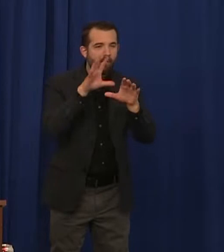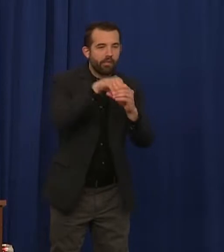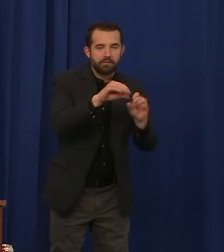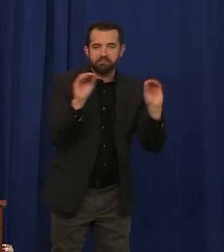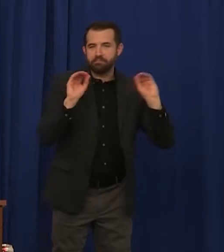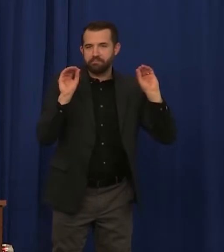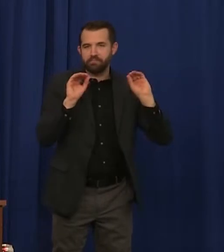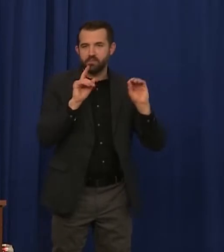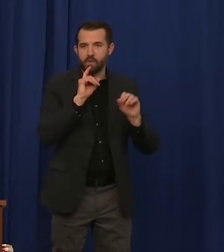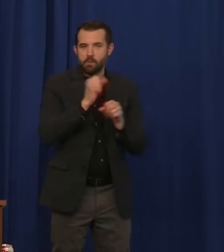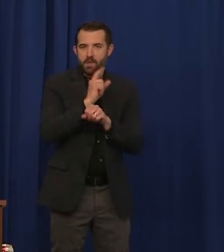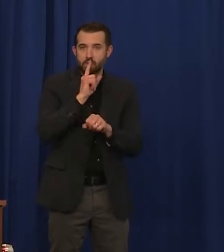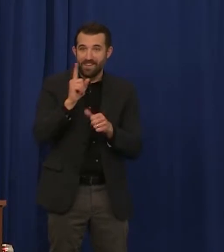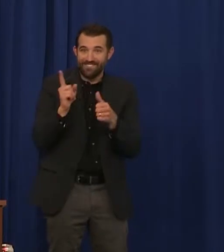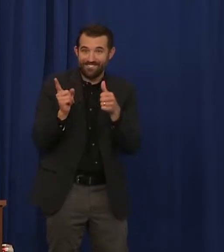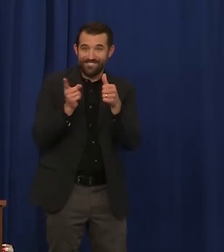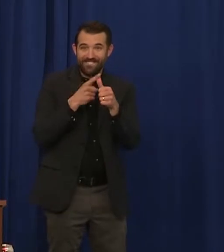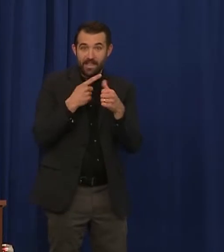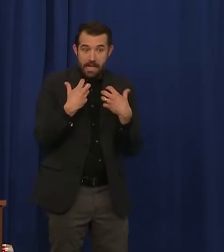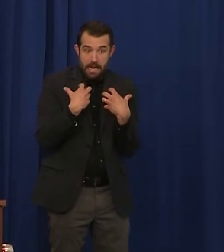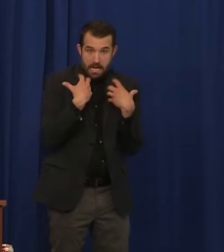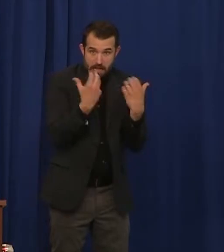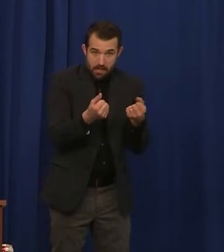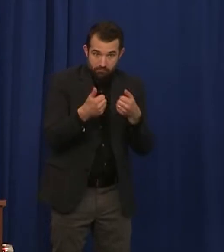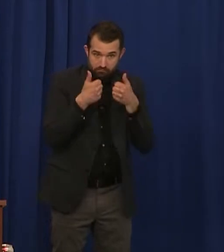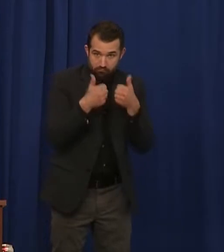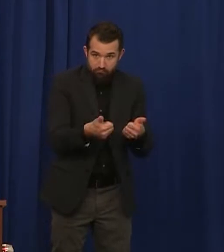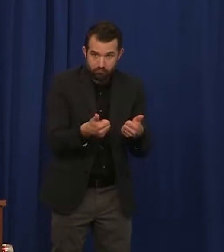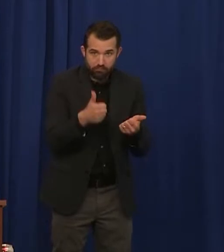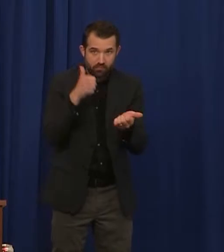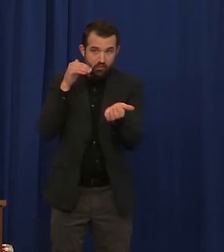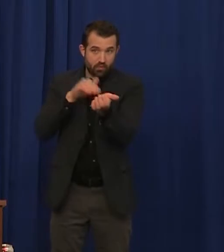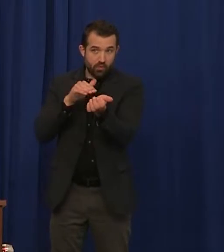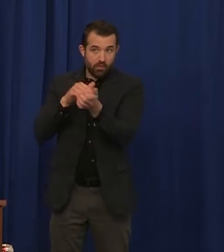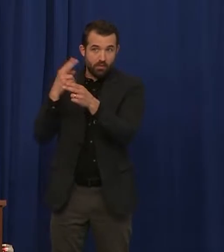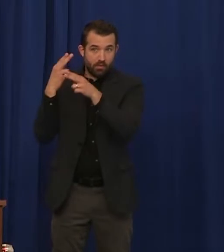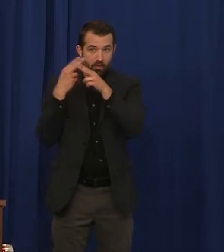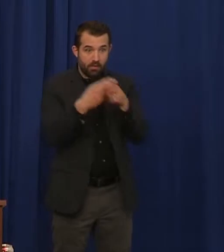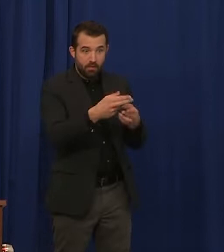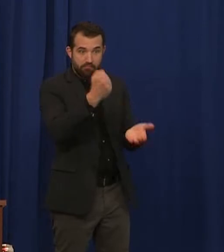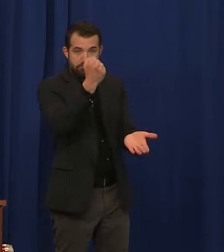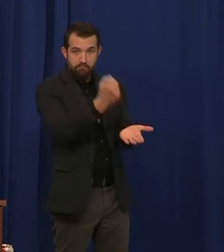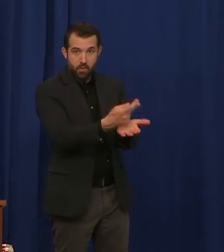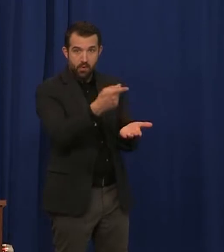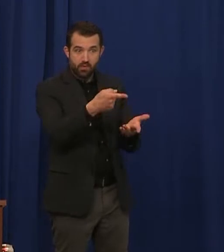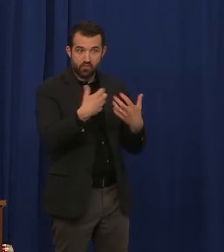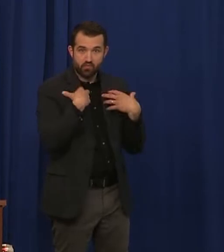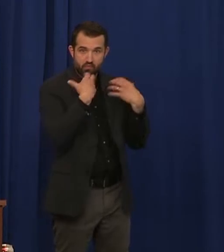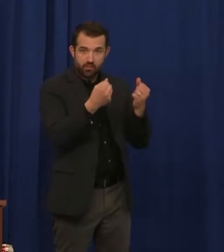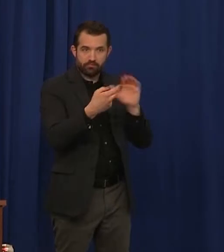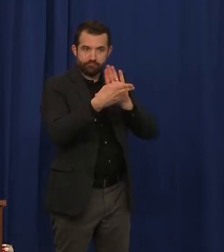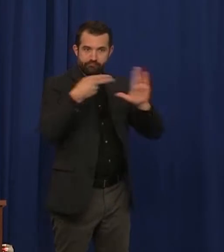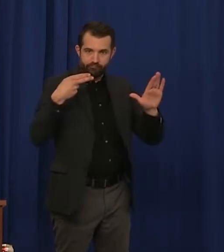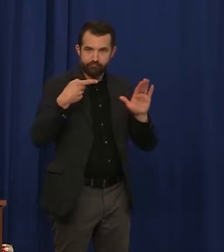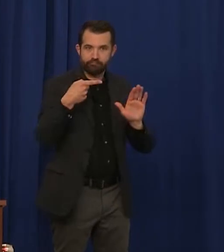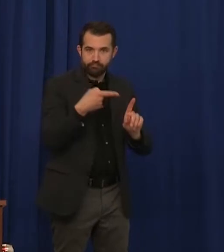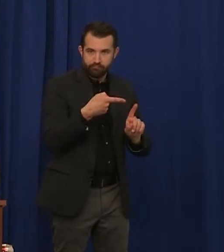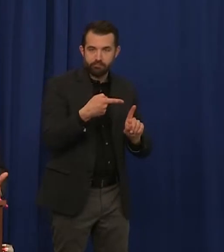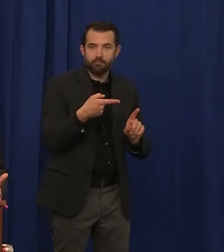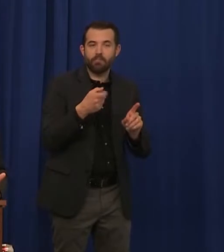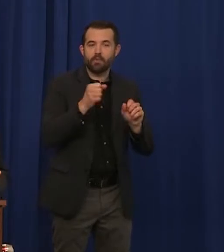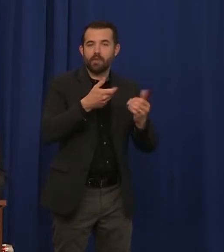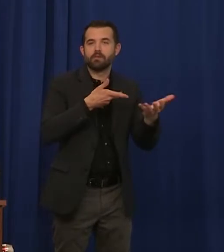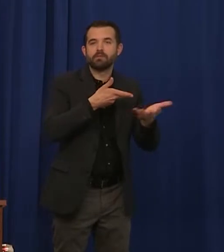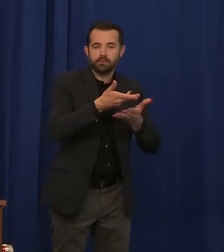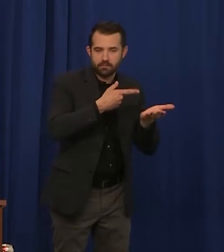want to make sure that they know that they have recovered so that they can talk to their healthcare provider about it. In terms of your latter question, Megan, I think